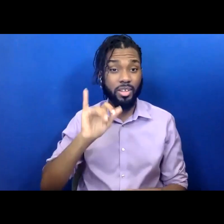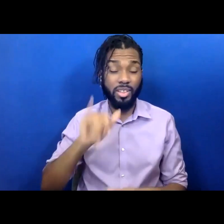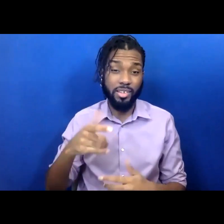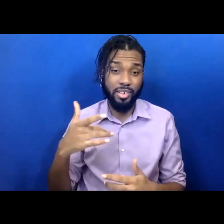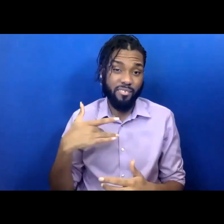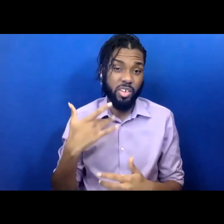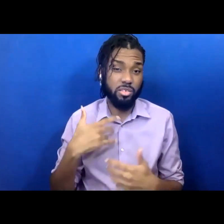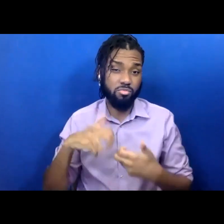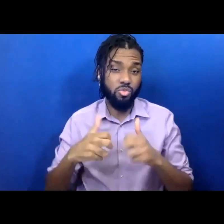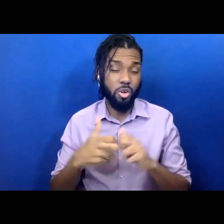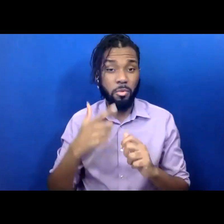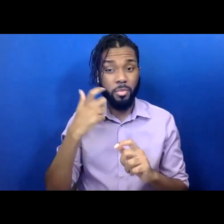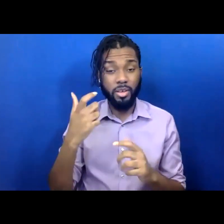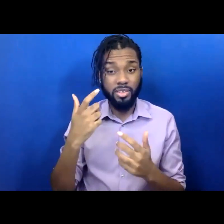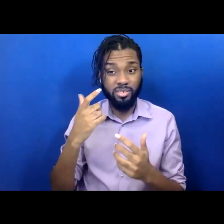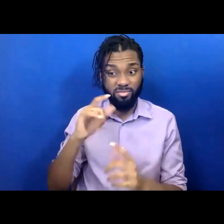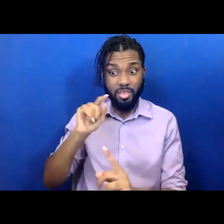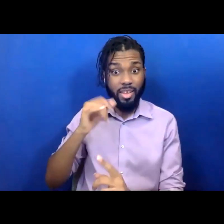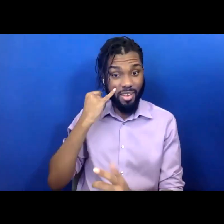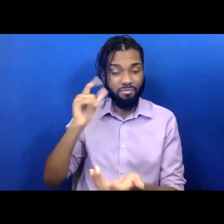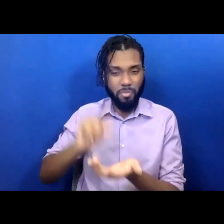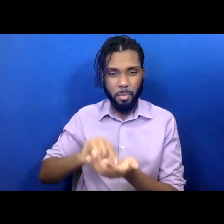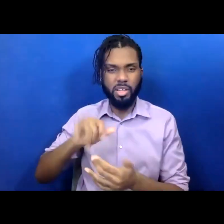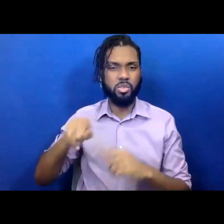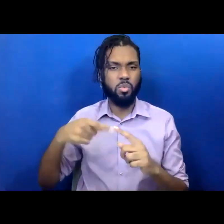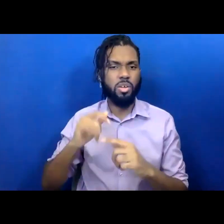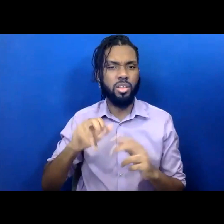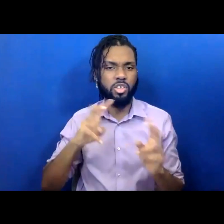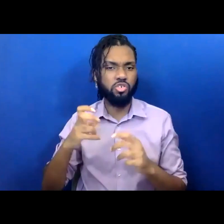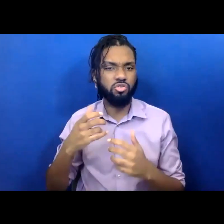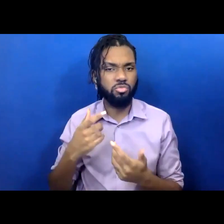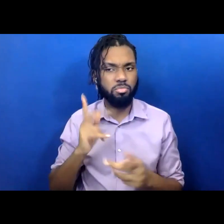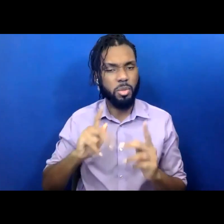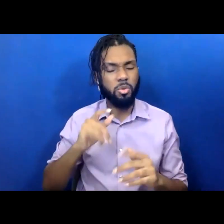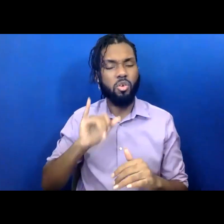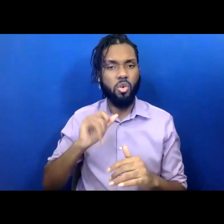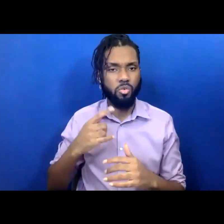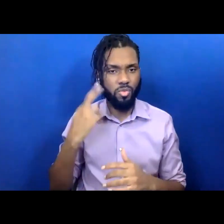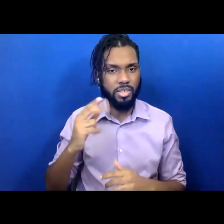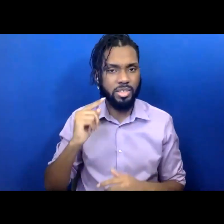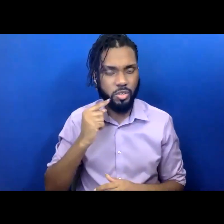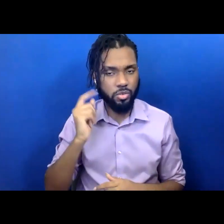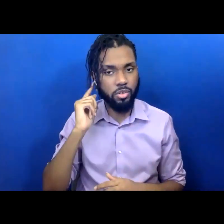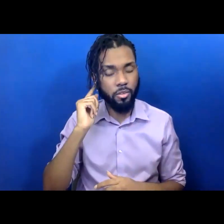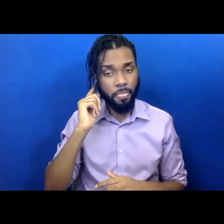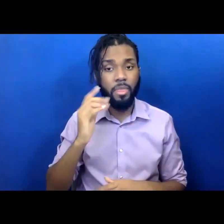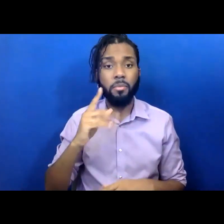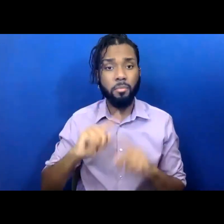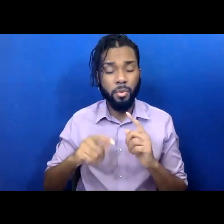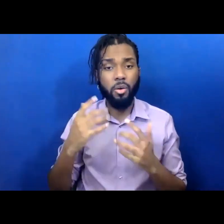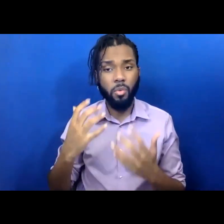a lot of these ideas are taken seriously, it also presents an opportunity for those of us who are able to take advantage of these opportunities